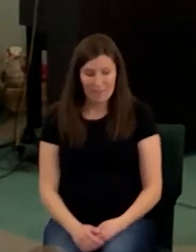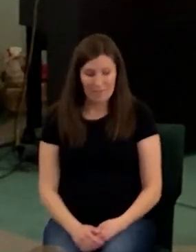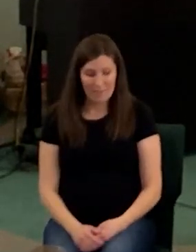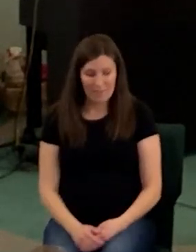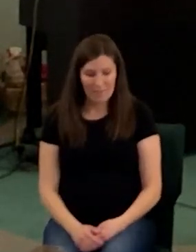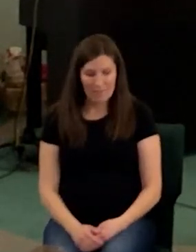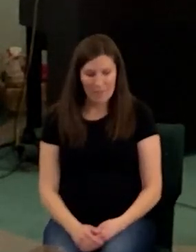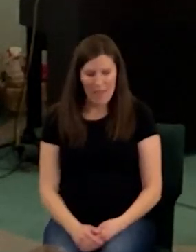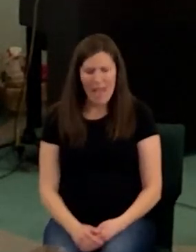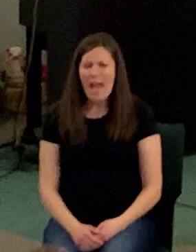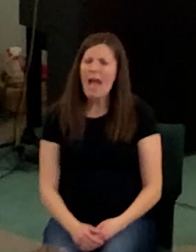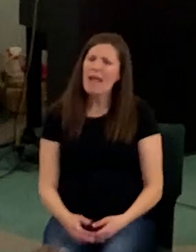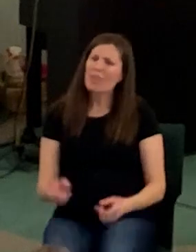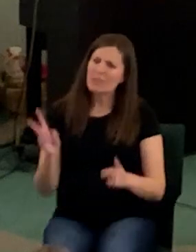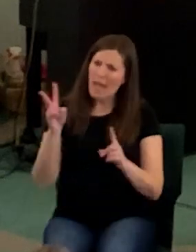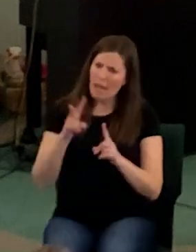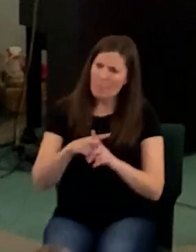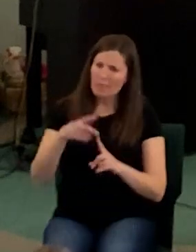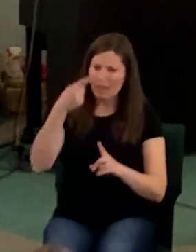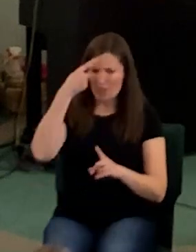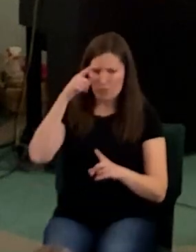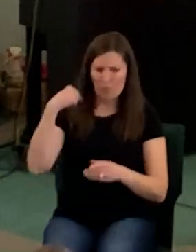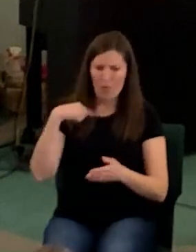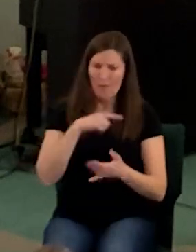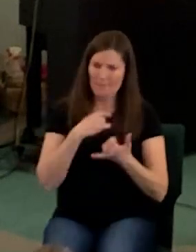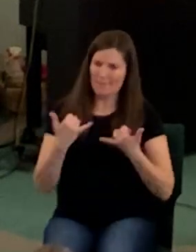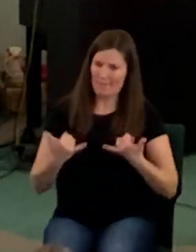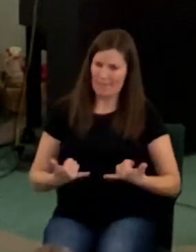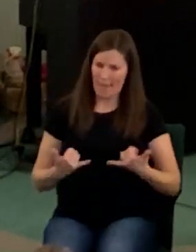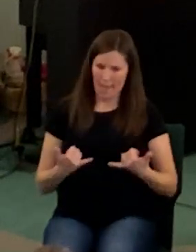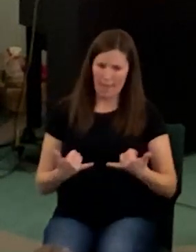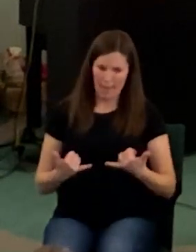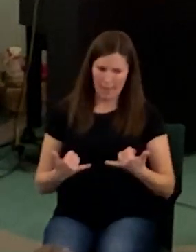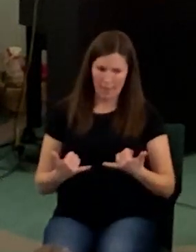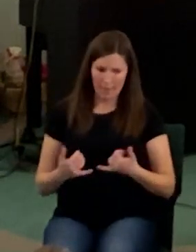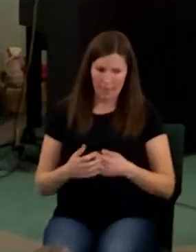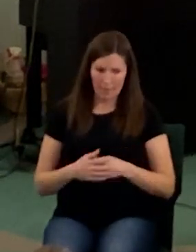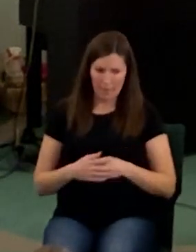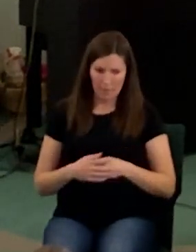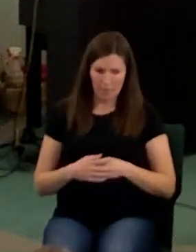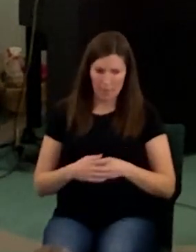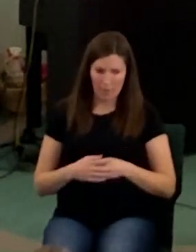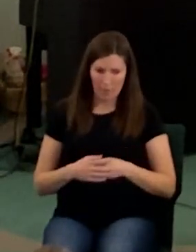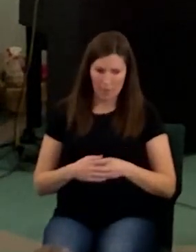And there's an application there for us today.